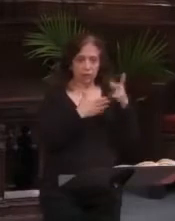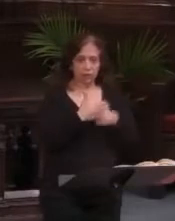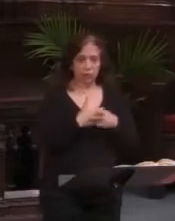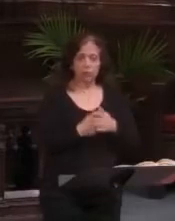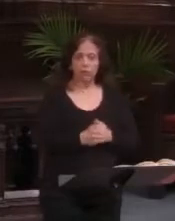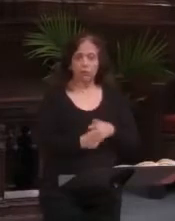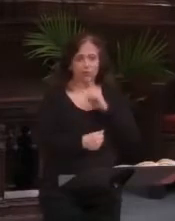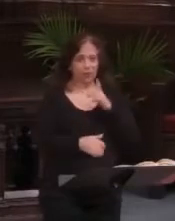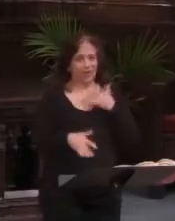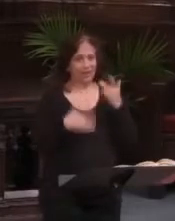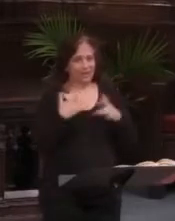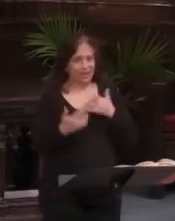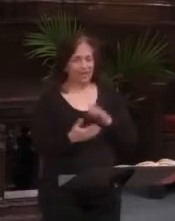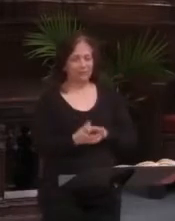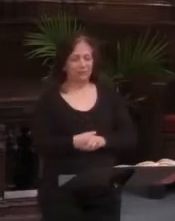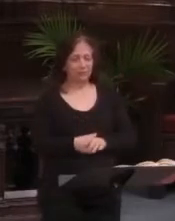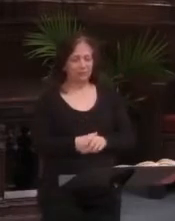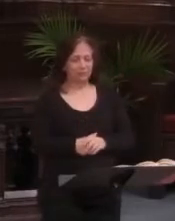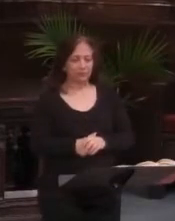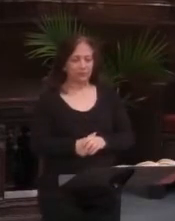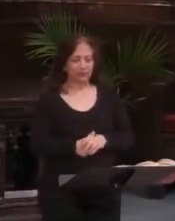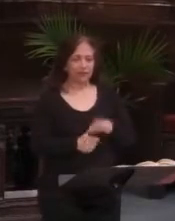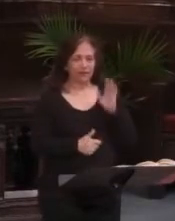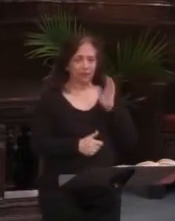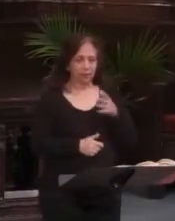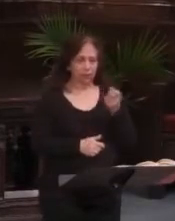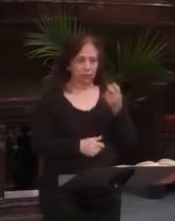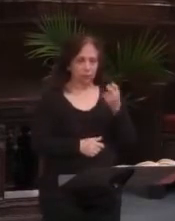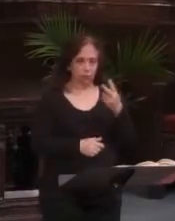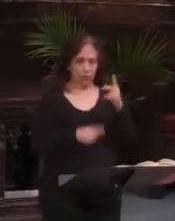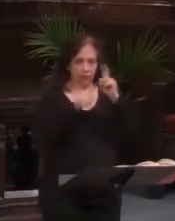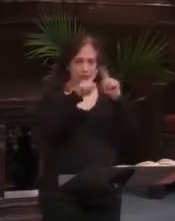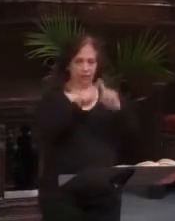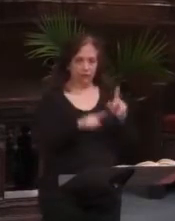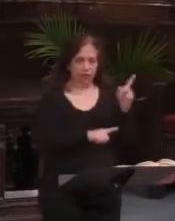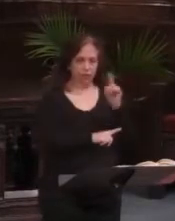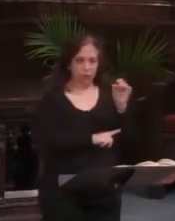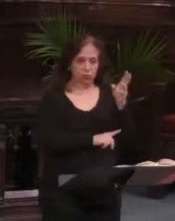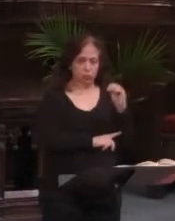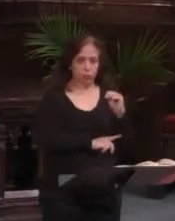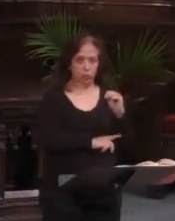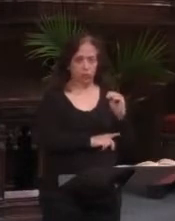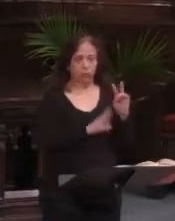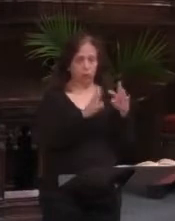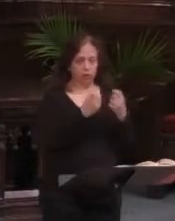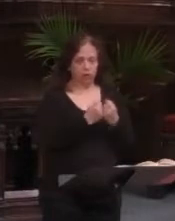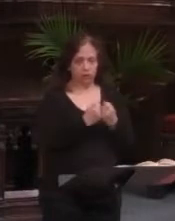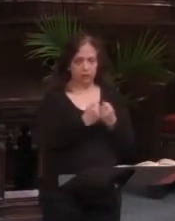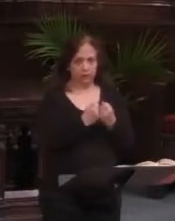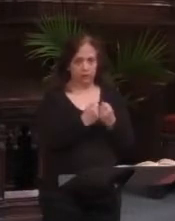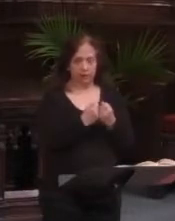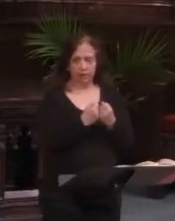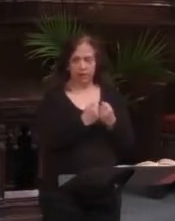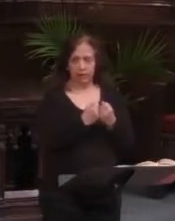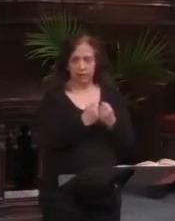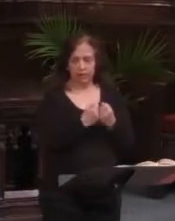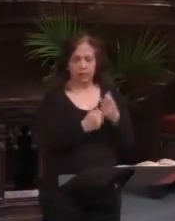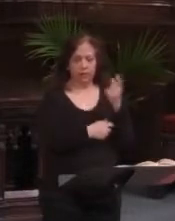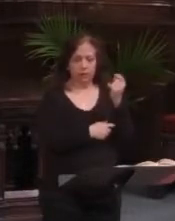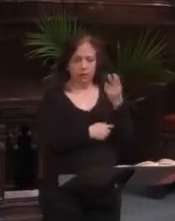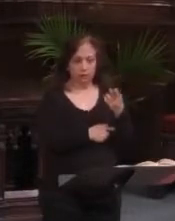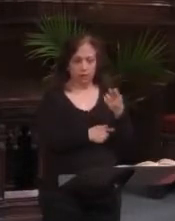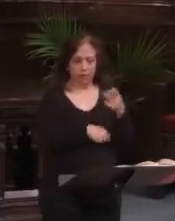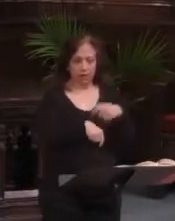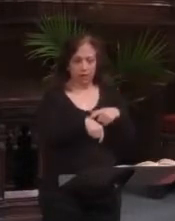really excited about. There will be 12 different Zoom discussions and workshops that will be held on